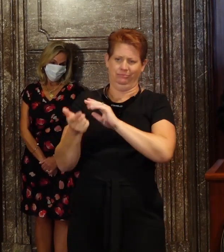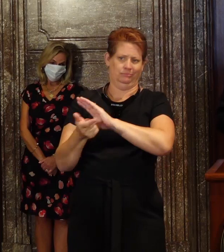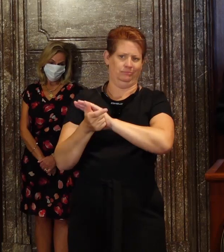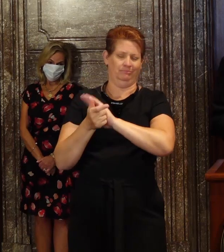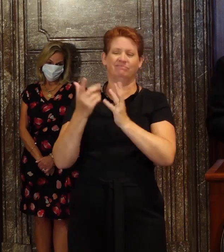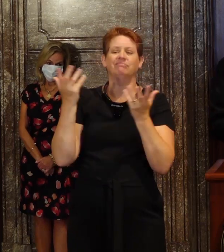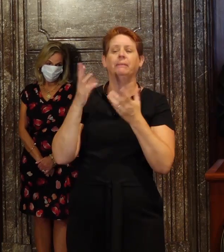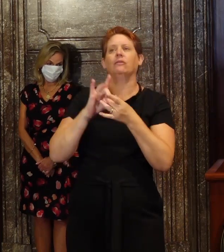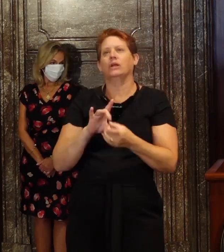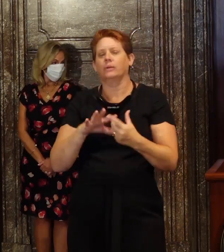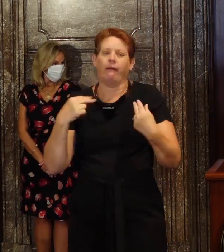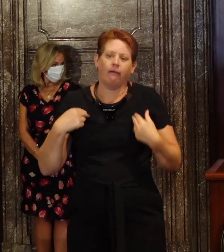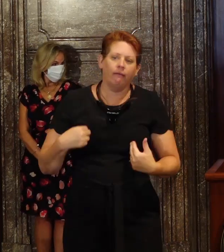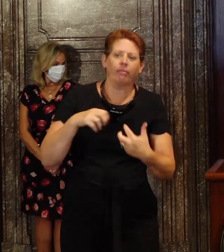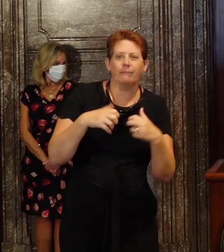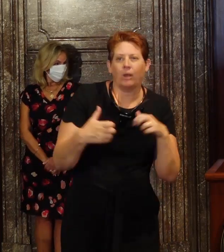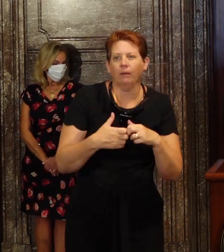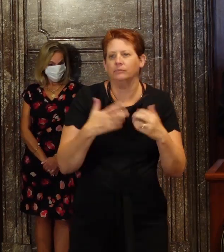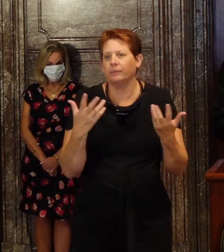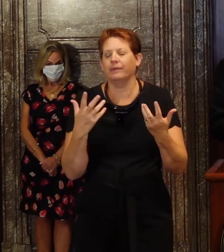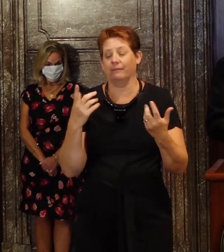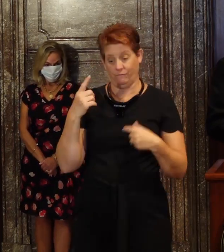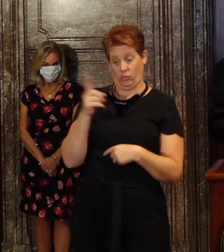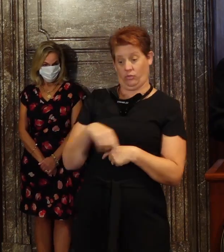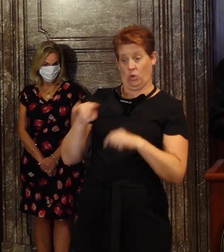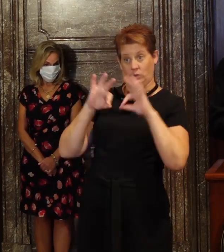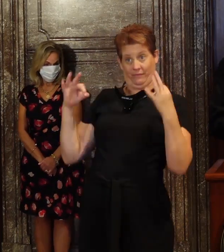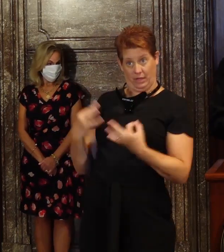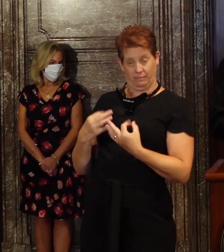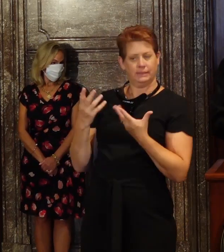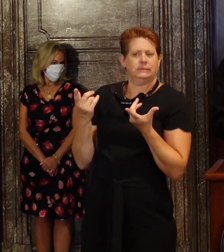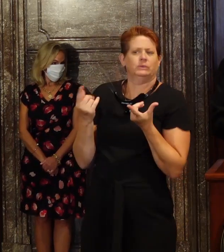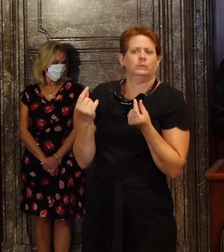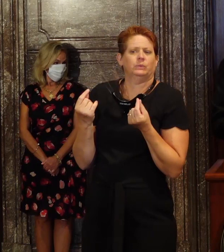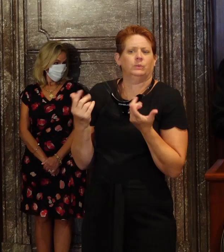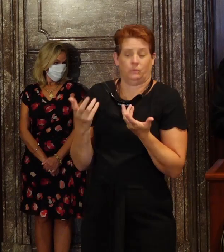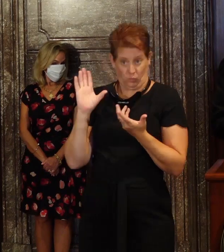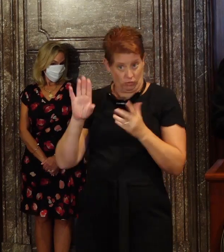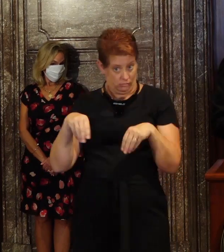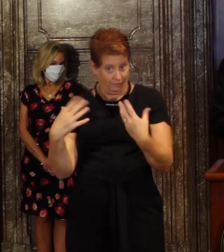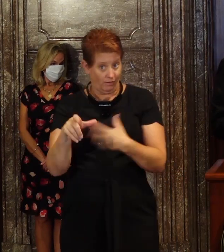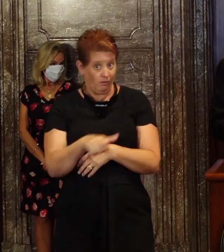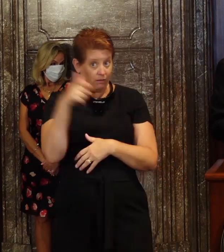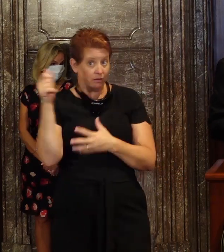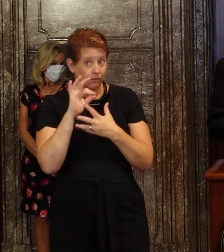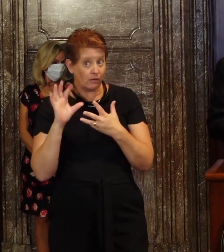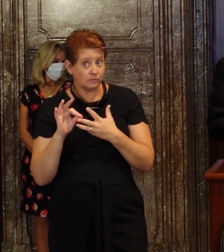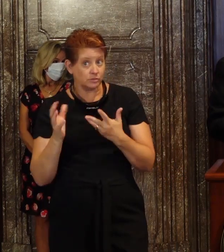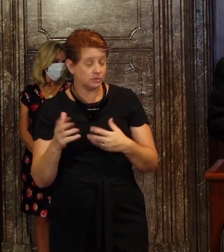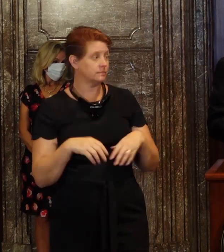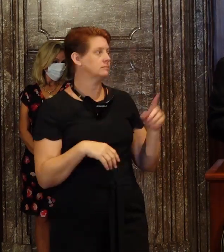What would you say to those families? And is the state prepared to offer any other alternatives to those families? Well, I'll say